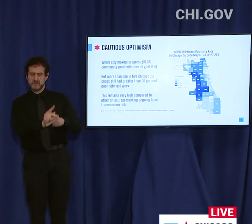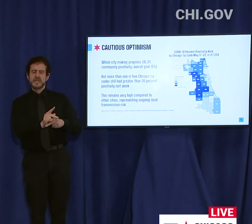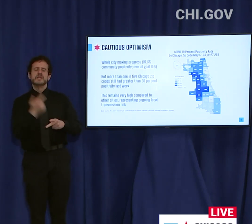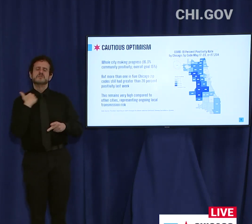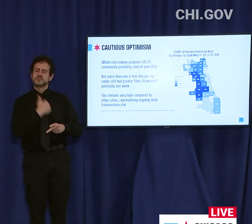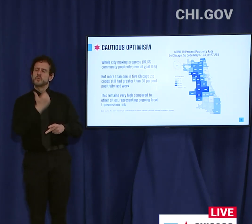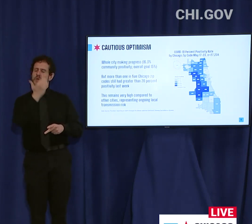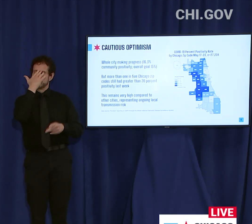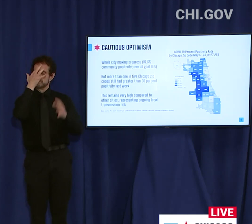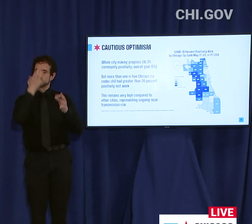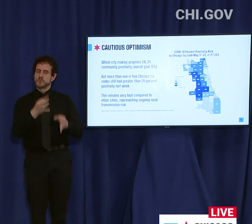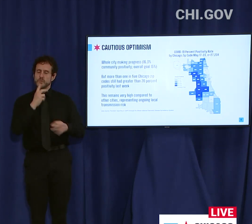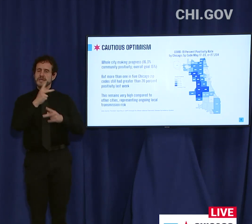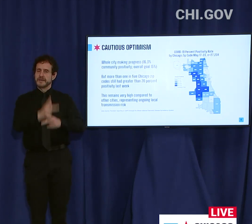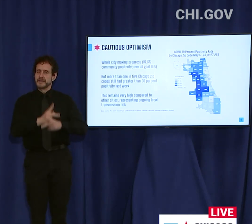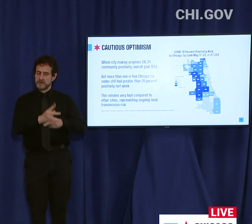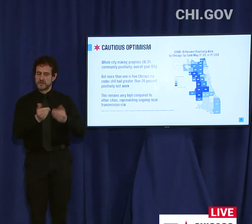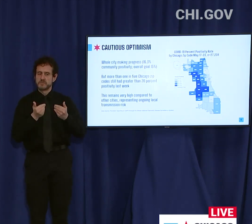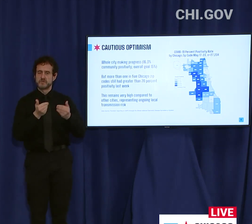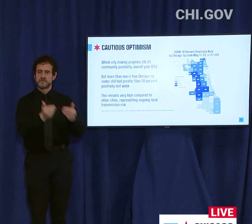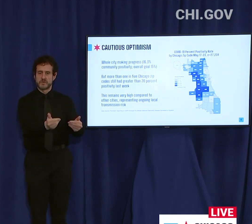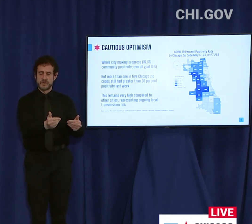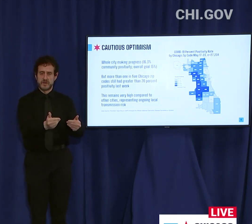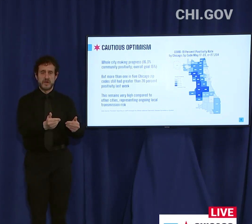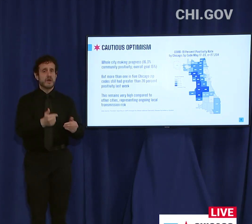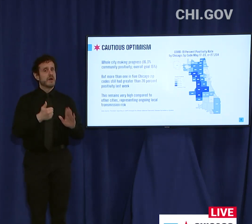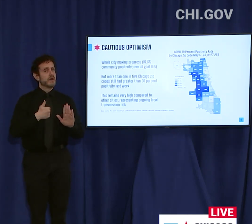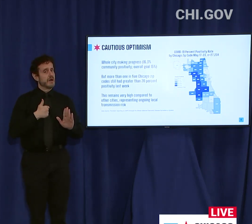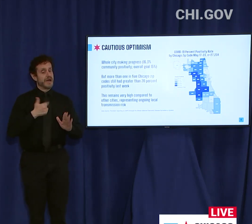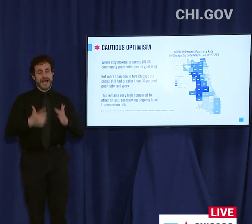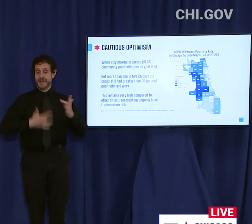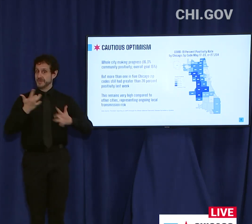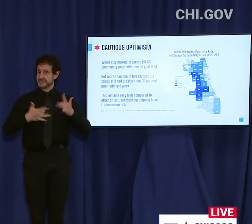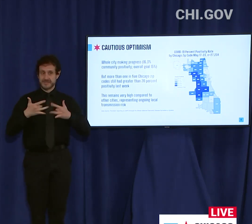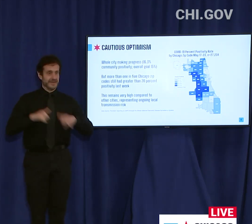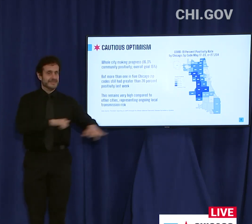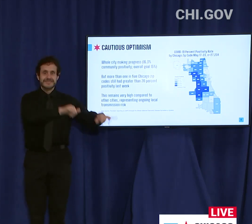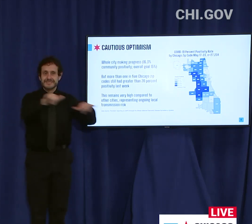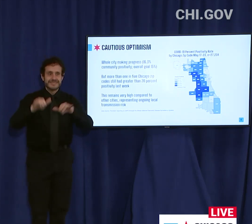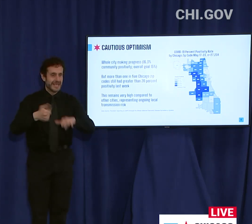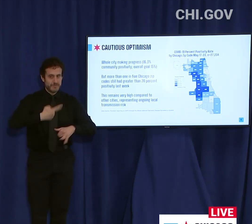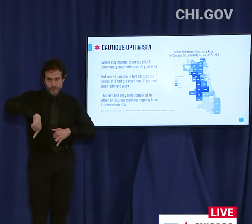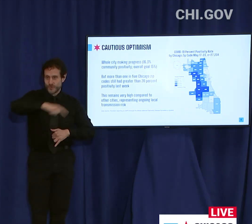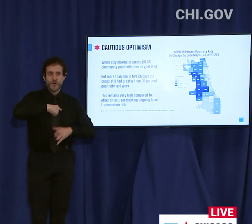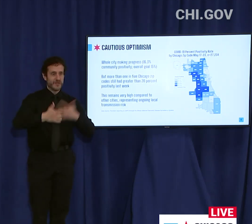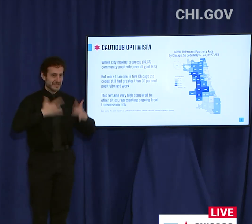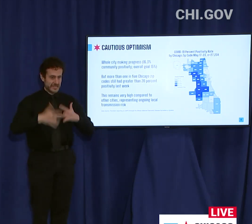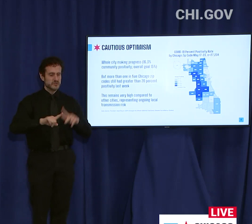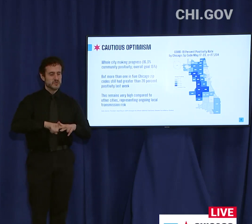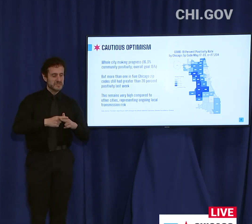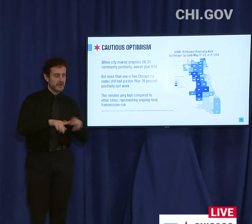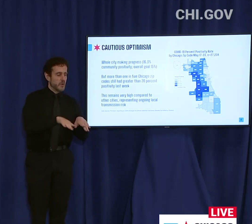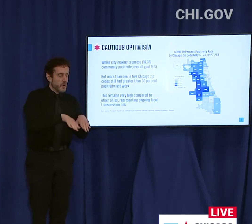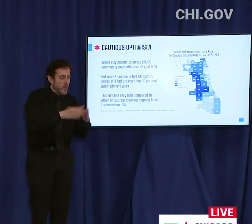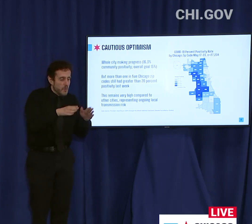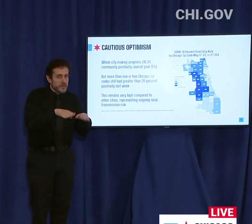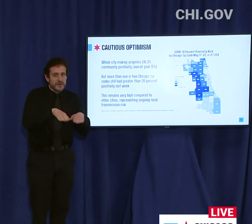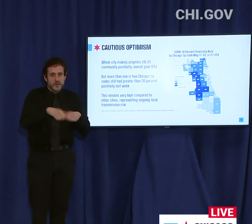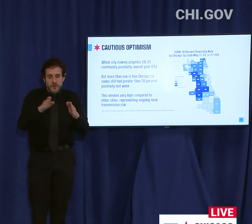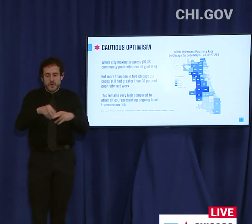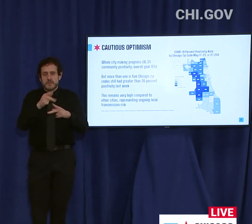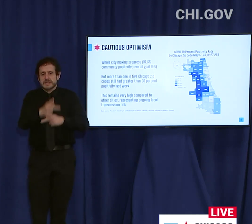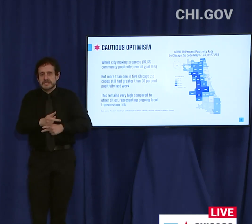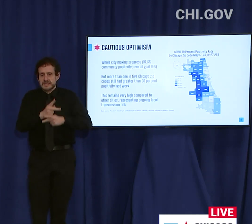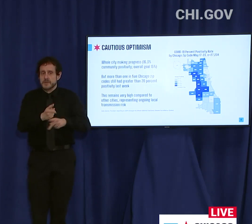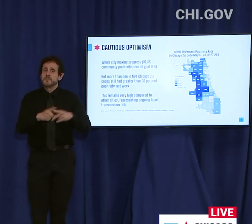cautiously be able to move forward. So I'm as excited as everybody else is to be able to start making those changes. But we have a lot of